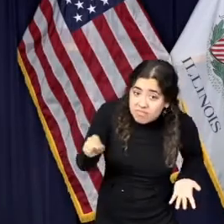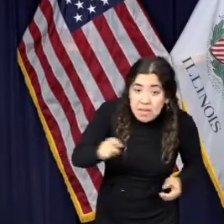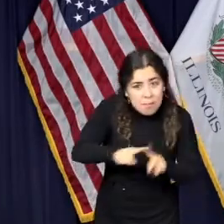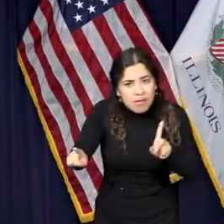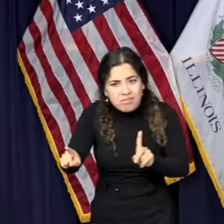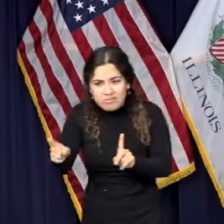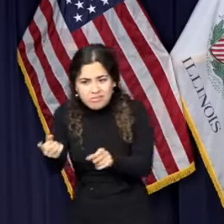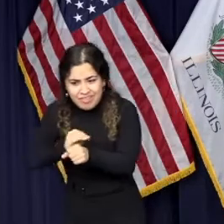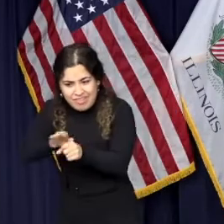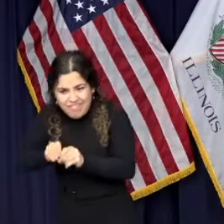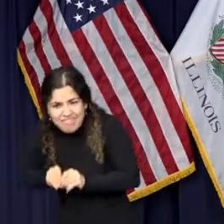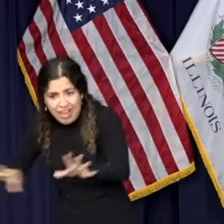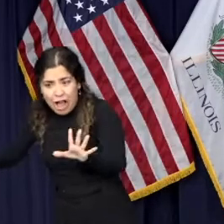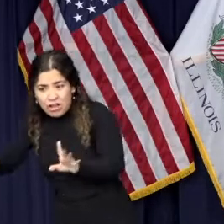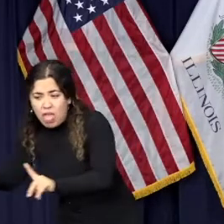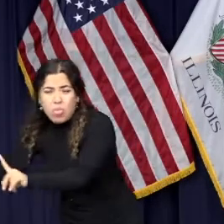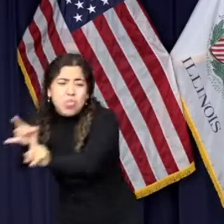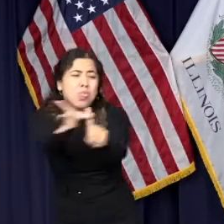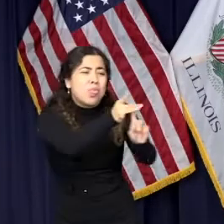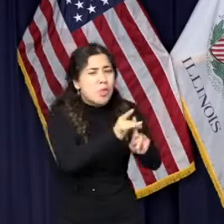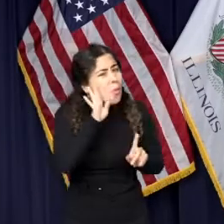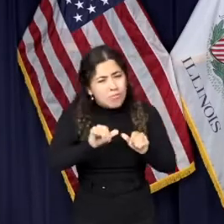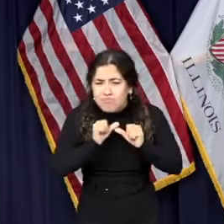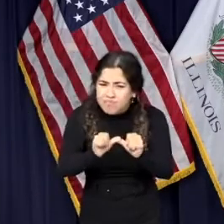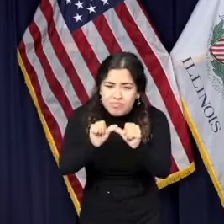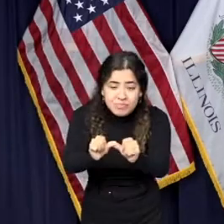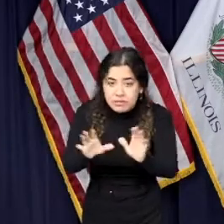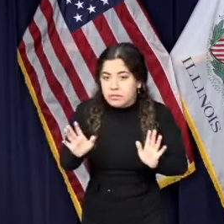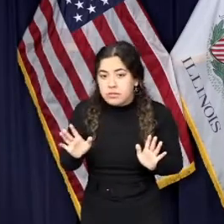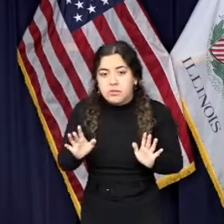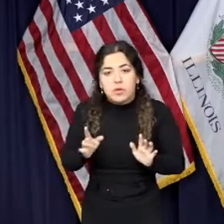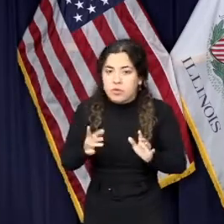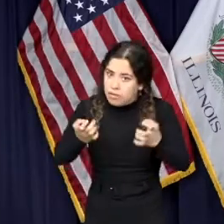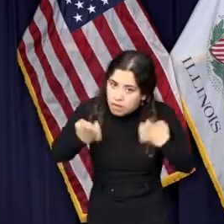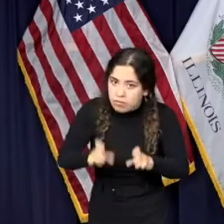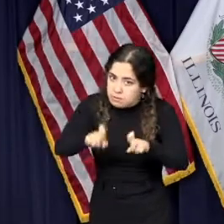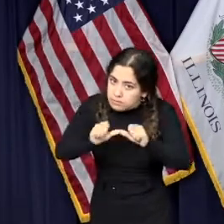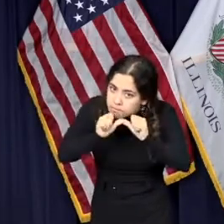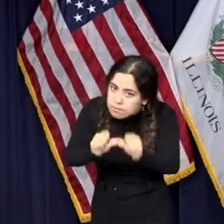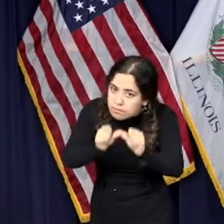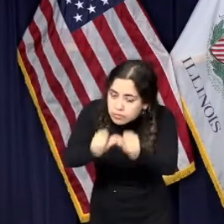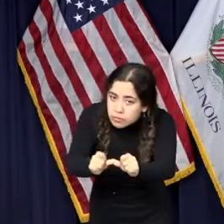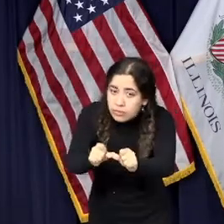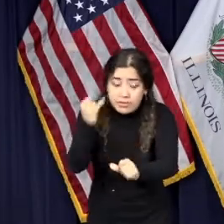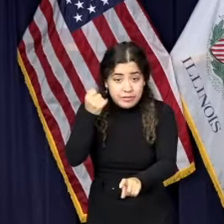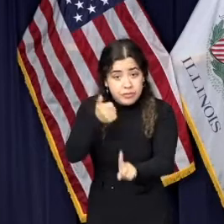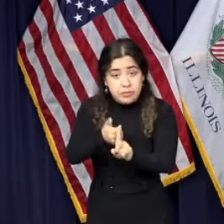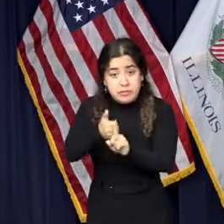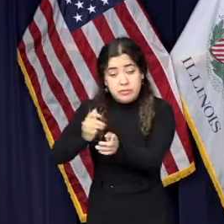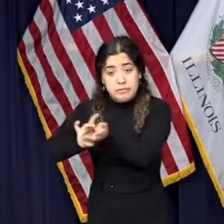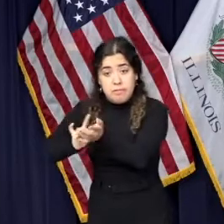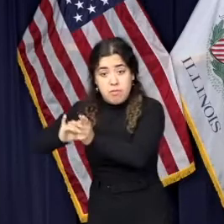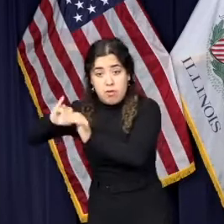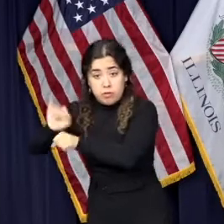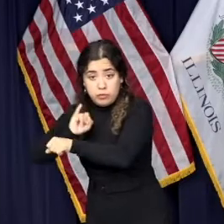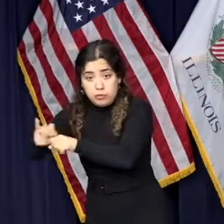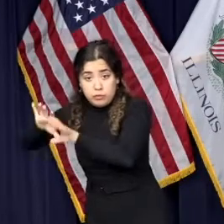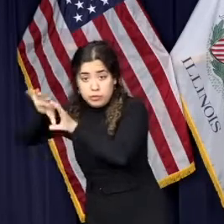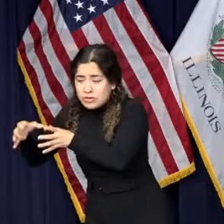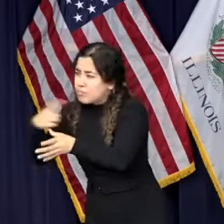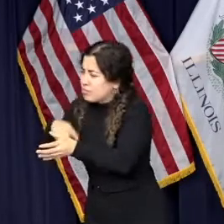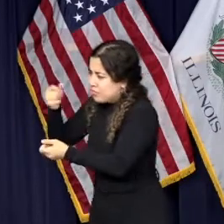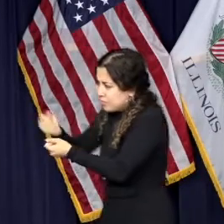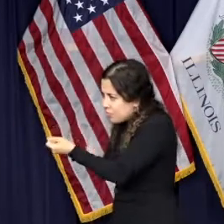however done we want to be with it. So we can't stop our efforts. If you're in the pharma industry, all of us are supporting your